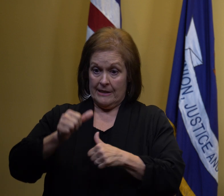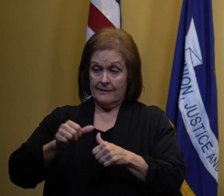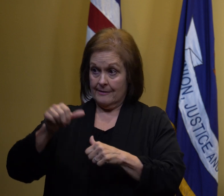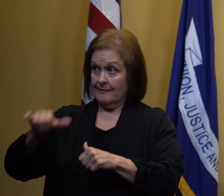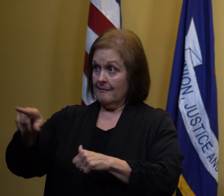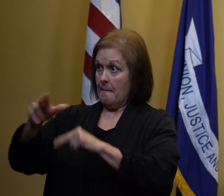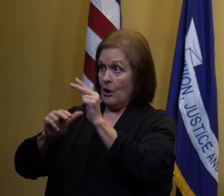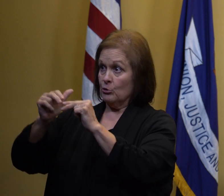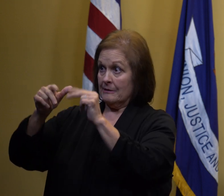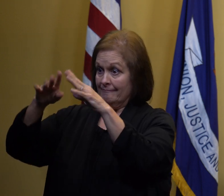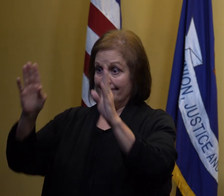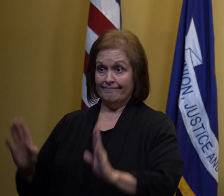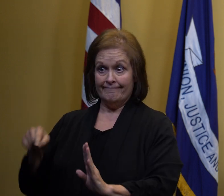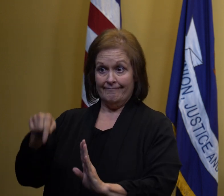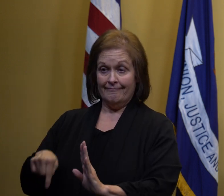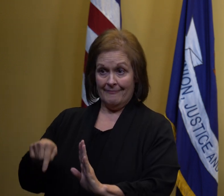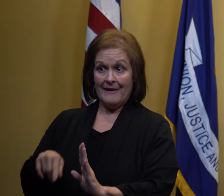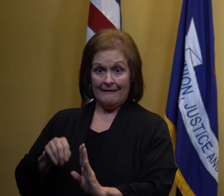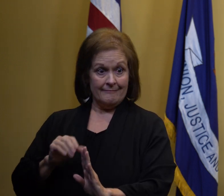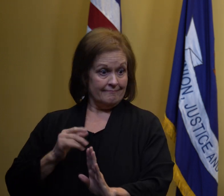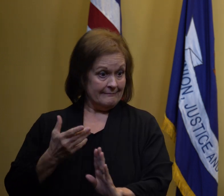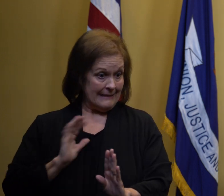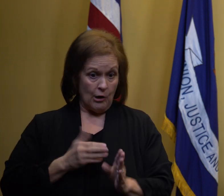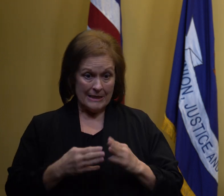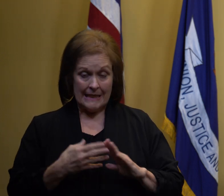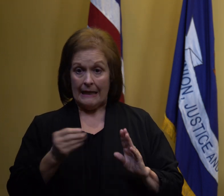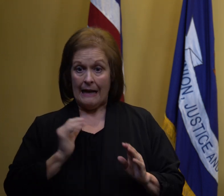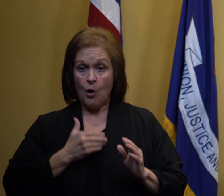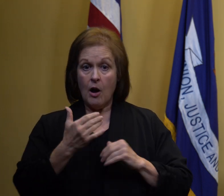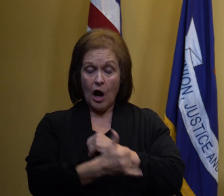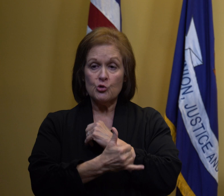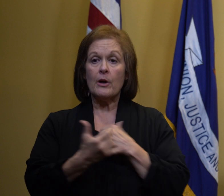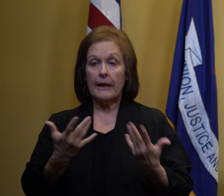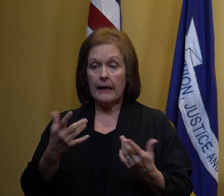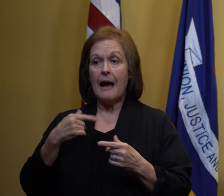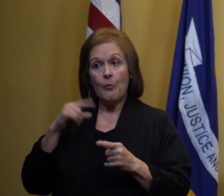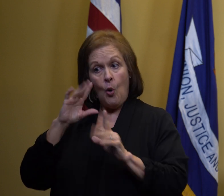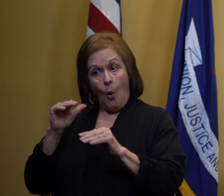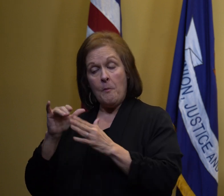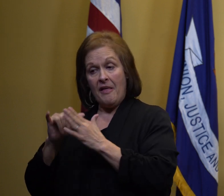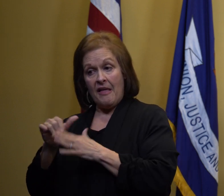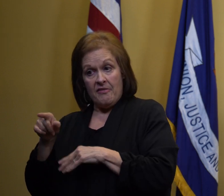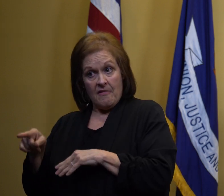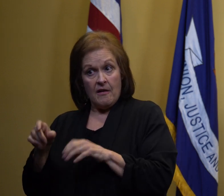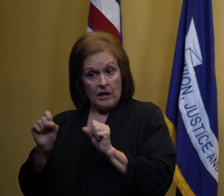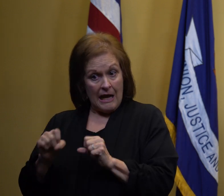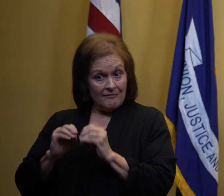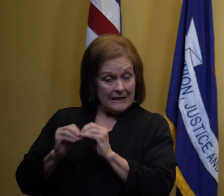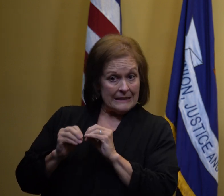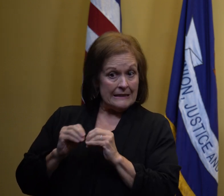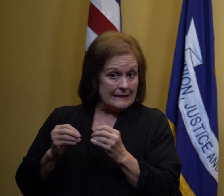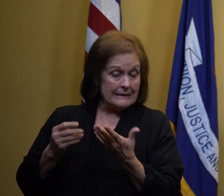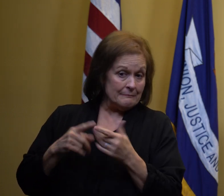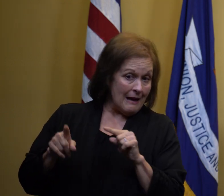but in the country. So our goal, I would hope for it to be redeveloped, but I do understand the costs associated with